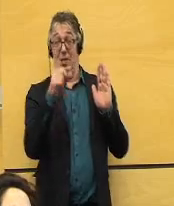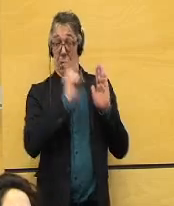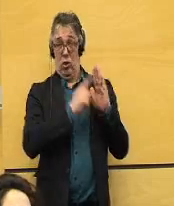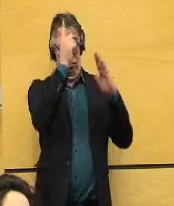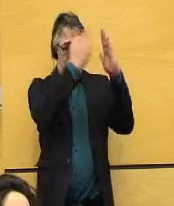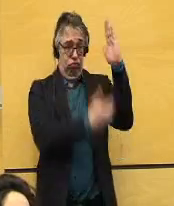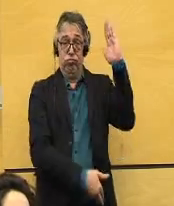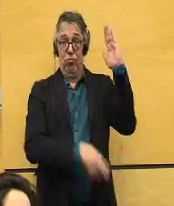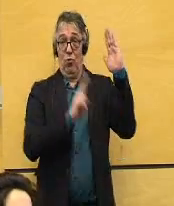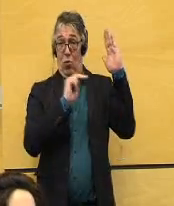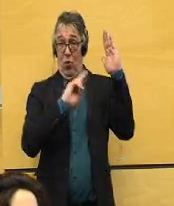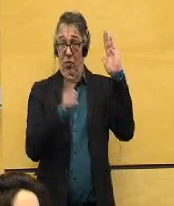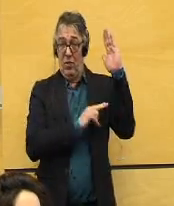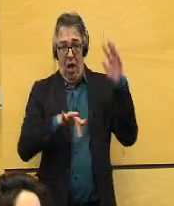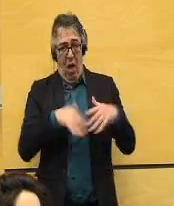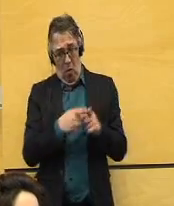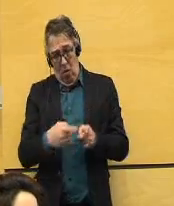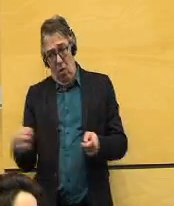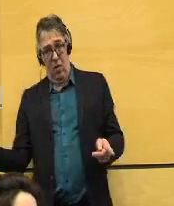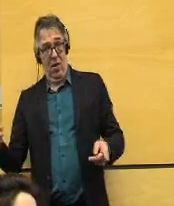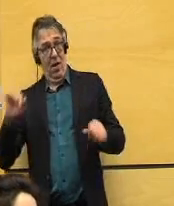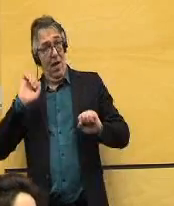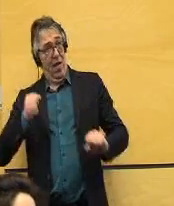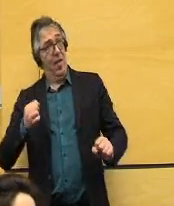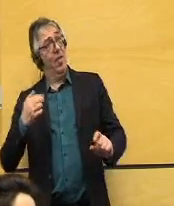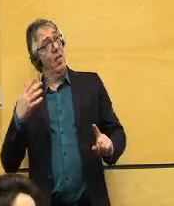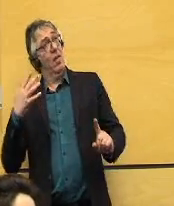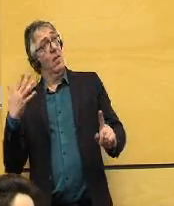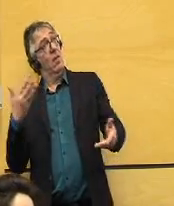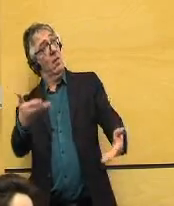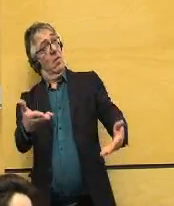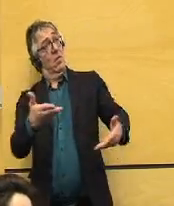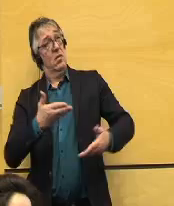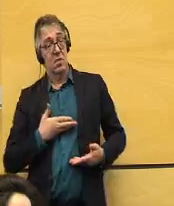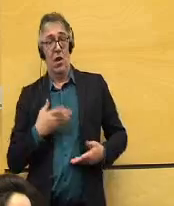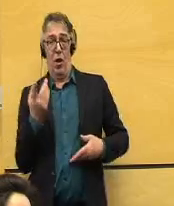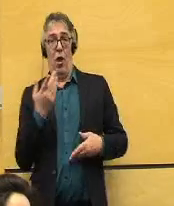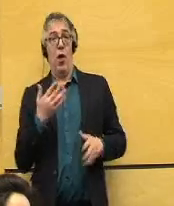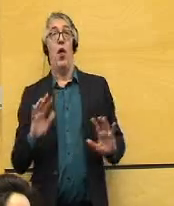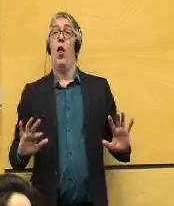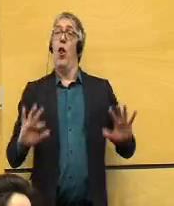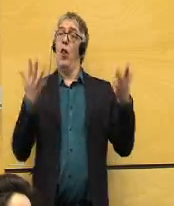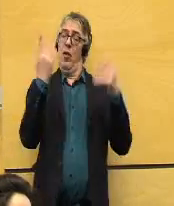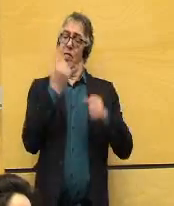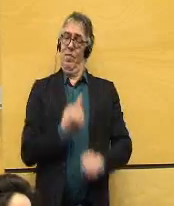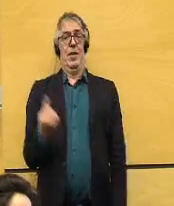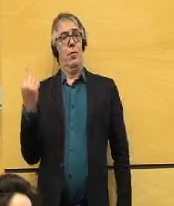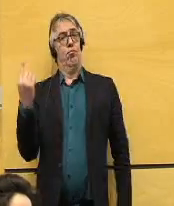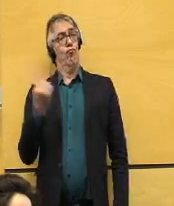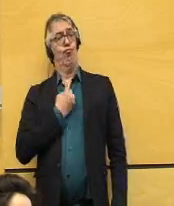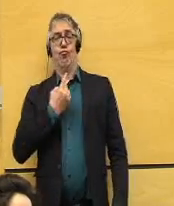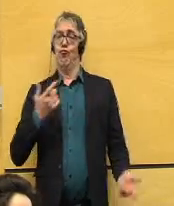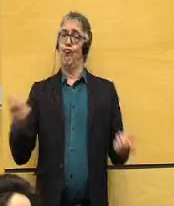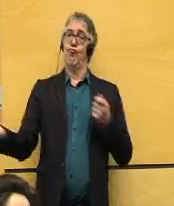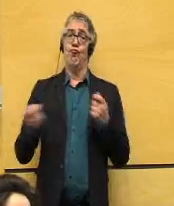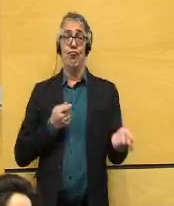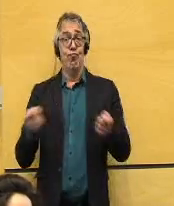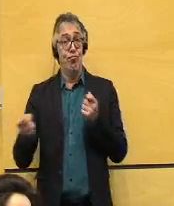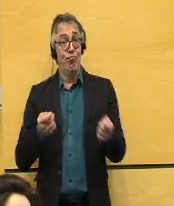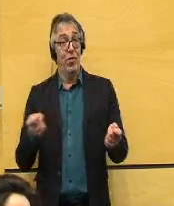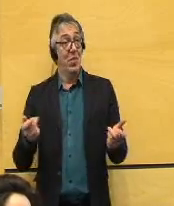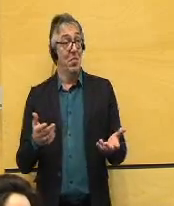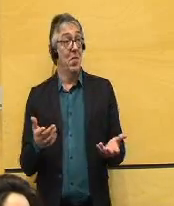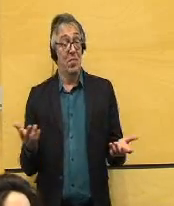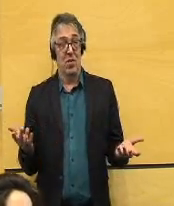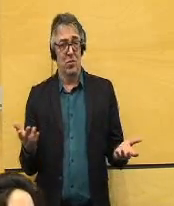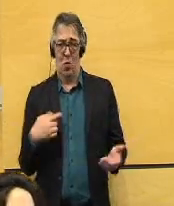and ultimately achieve what we all want here in terms of independent living in the context of Article 19.